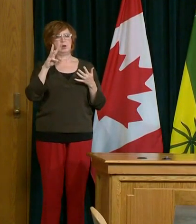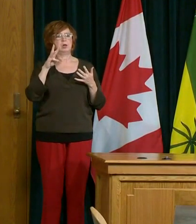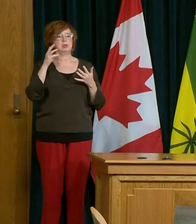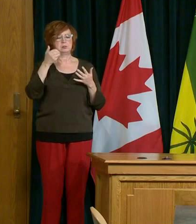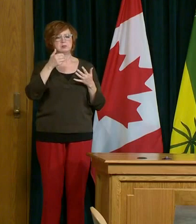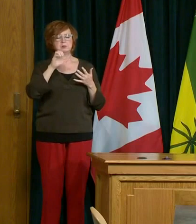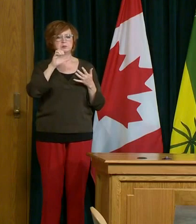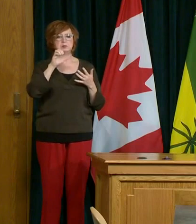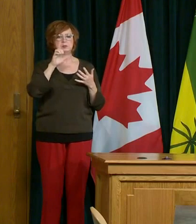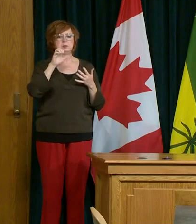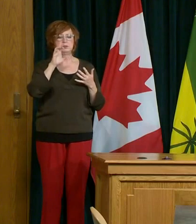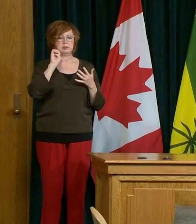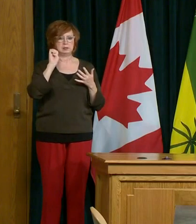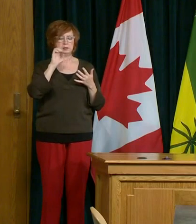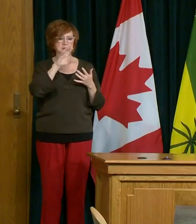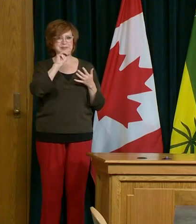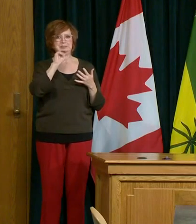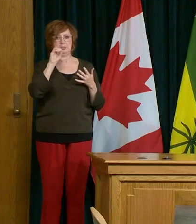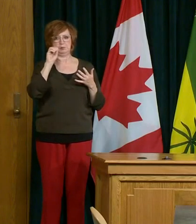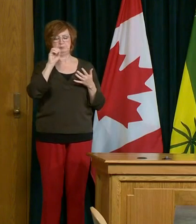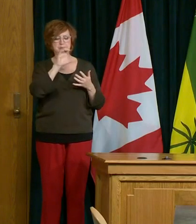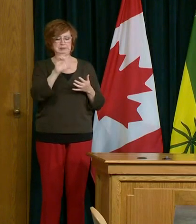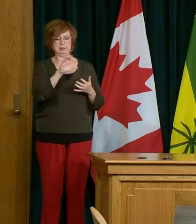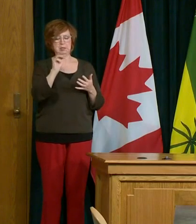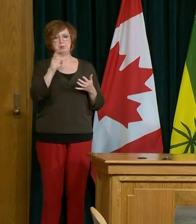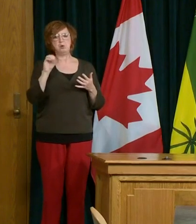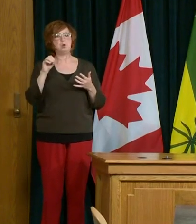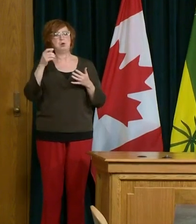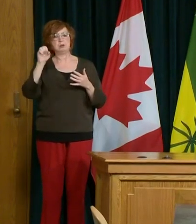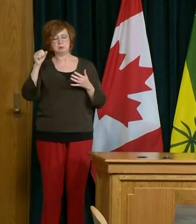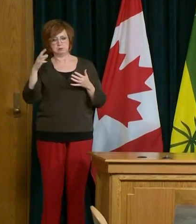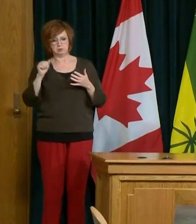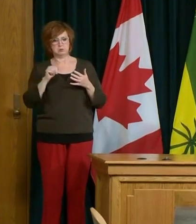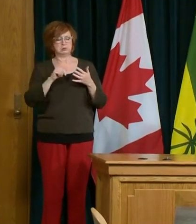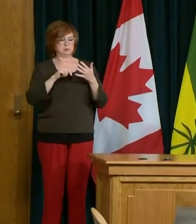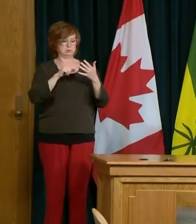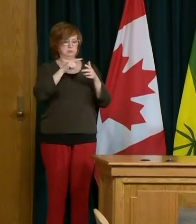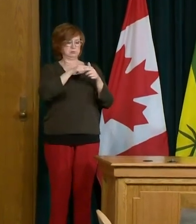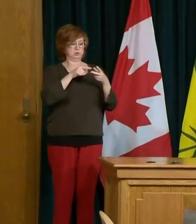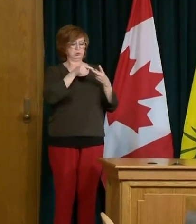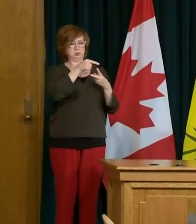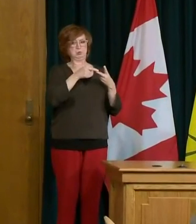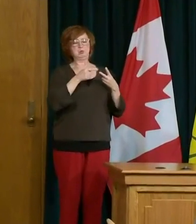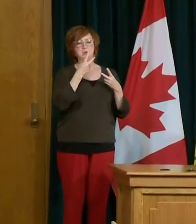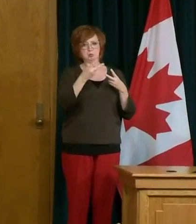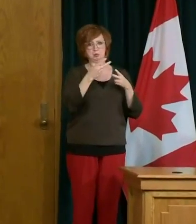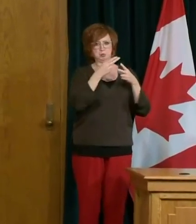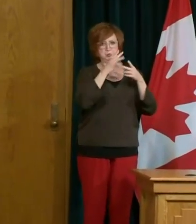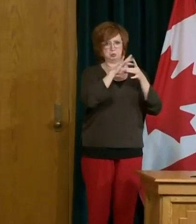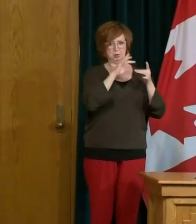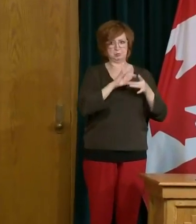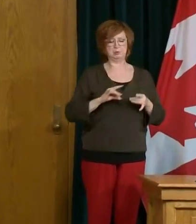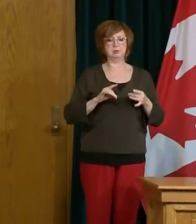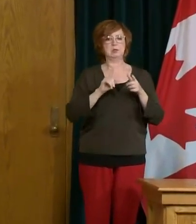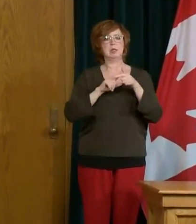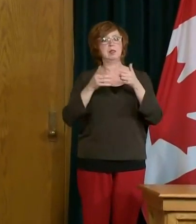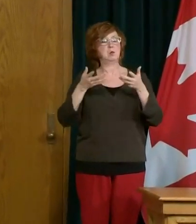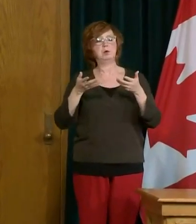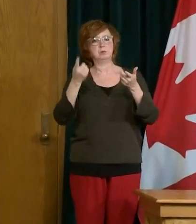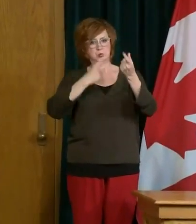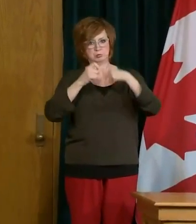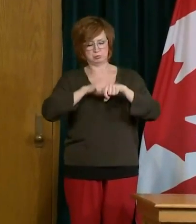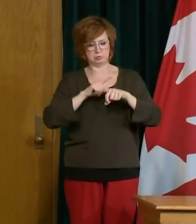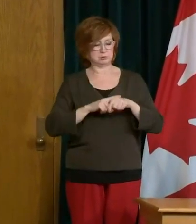and Dr. Shahab will have some brief opening remarks, then we'll have time for questions. Premier? Well, thank you, and good afternoon, everyone. And